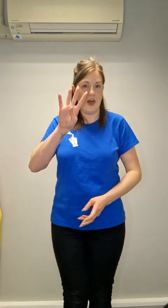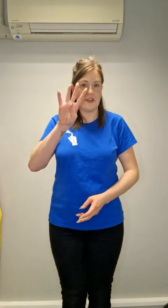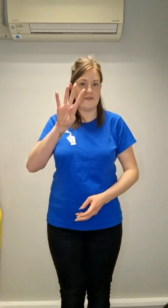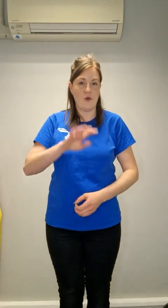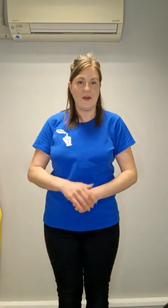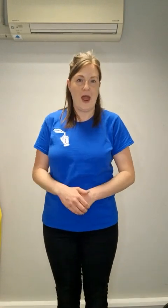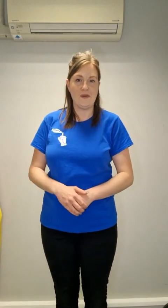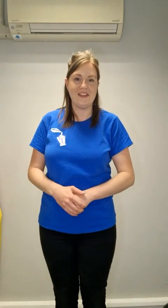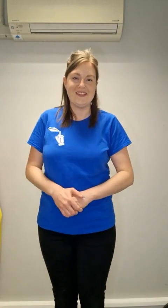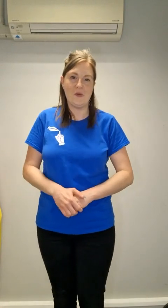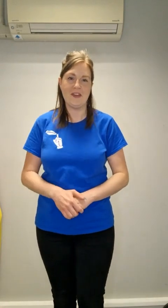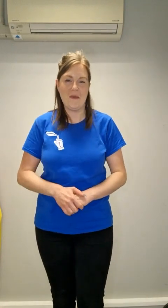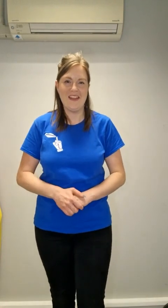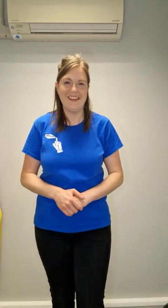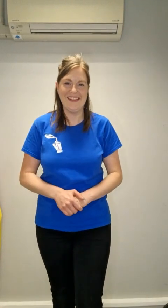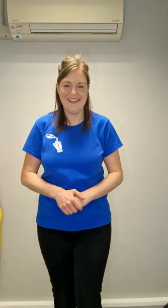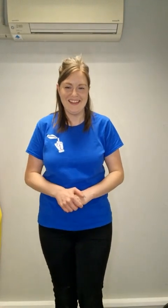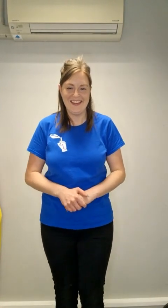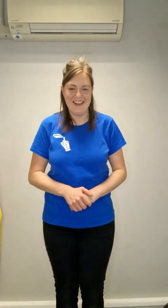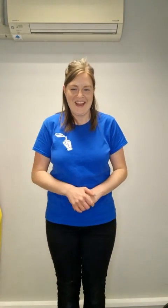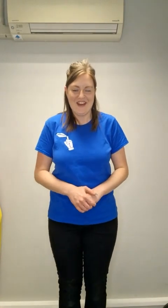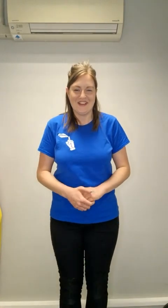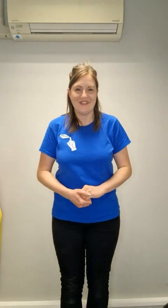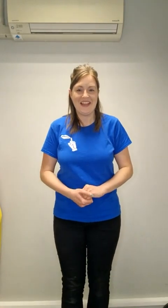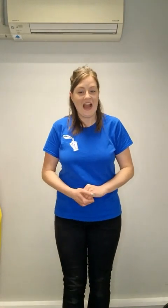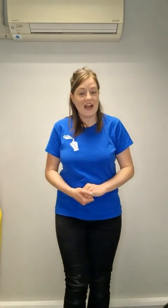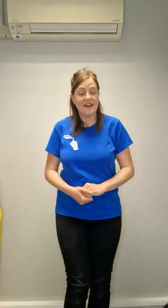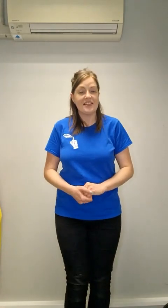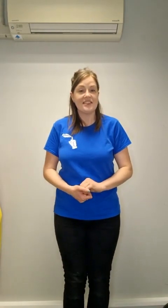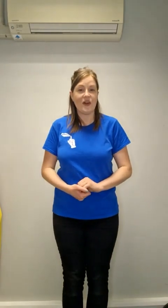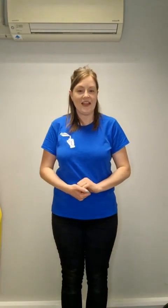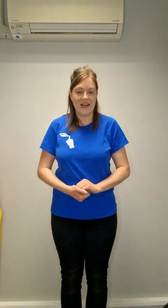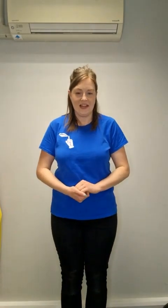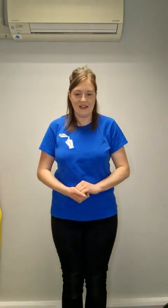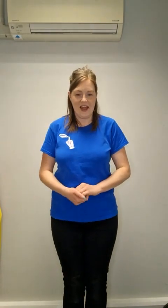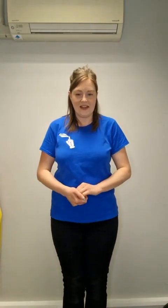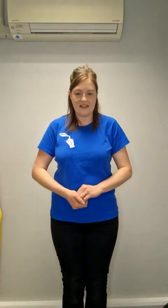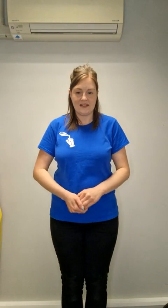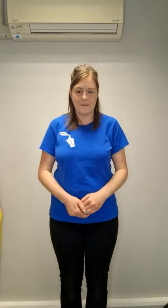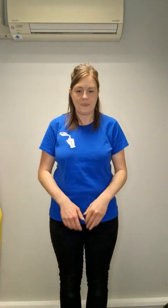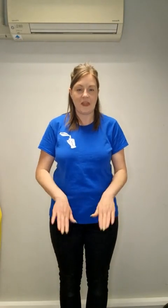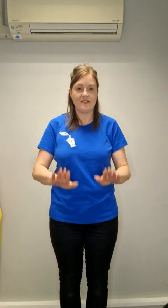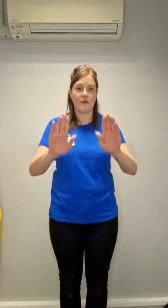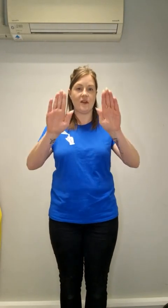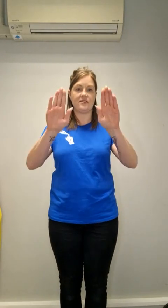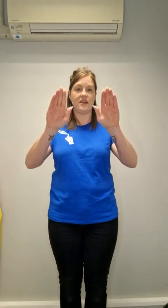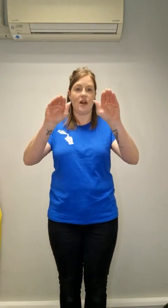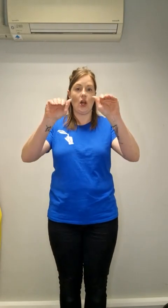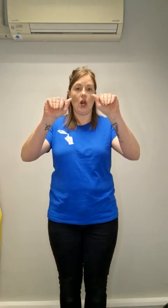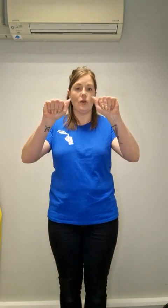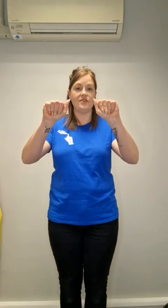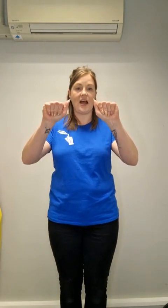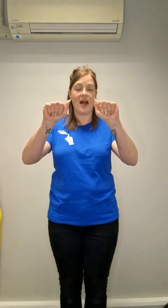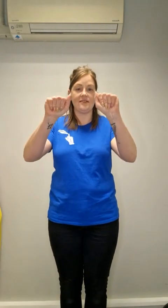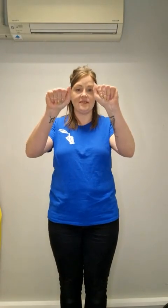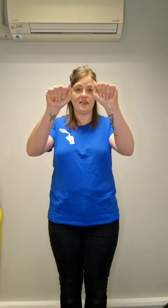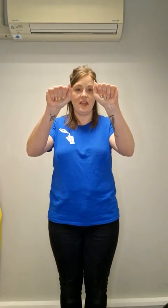Last four now, if you're still with me. We have cycling next. So we're going to take our closed hands, keep